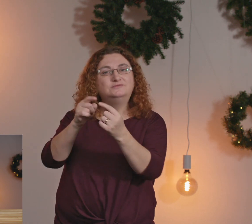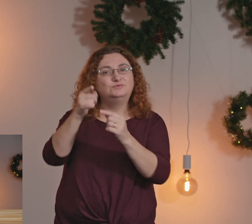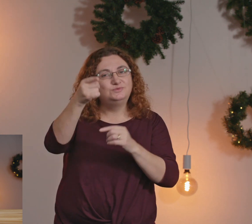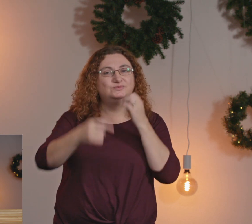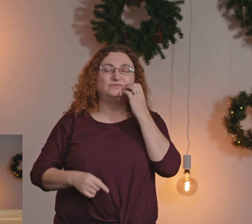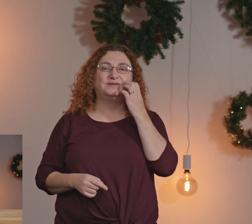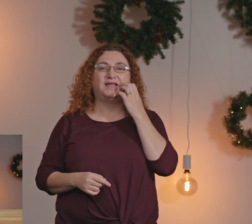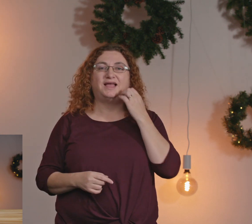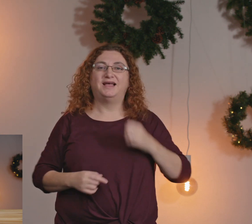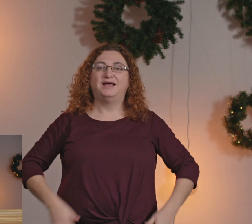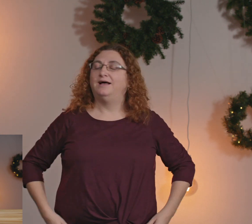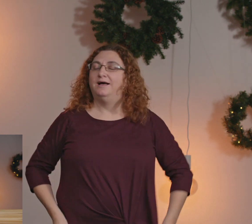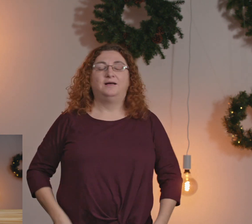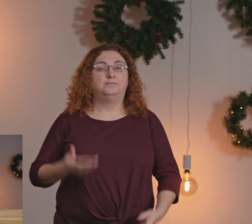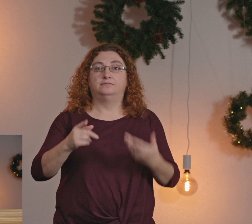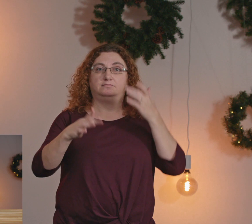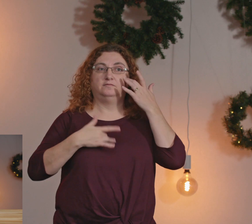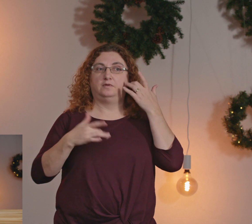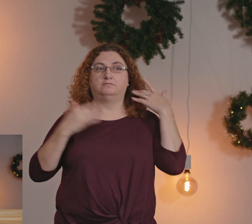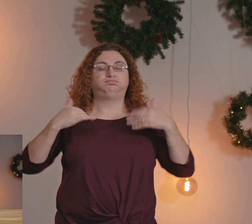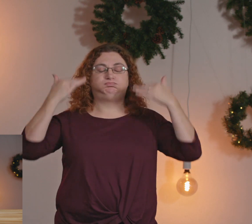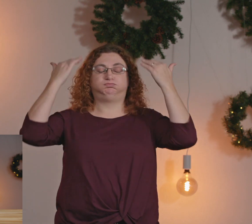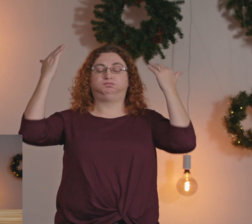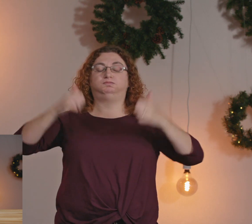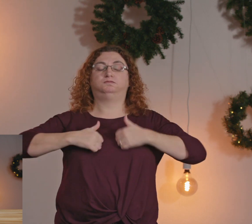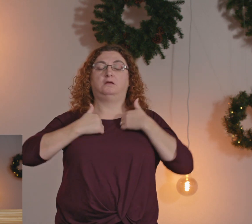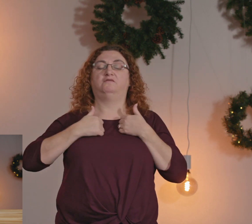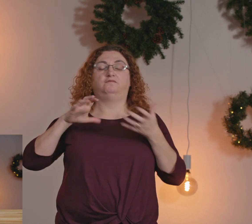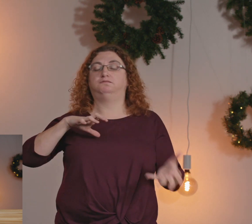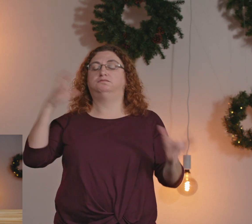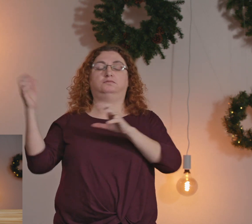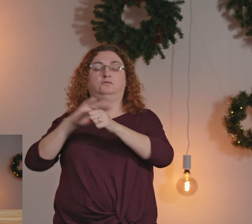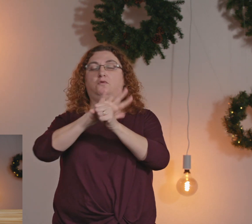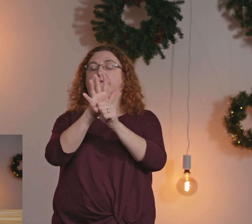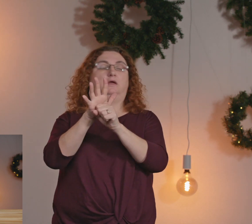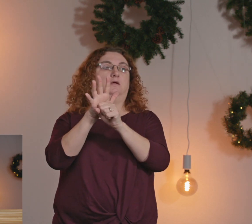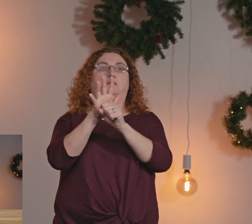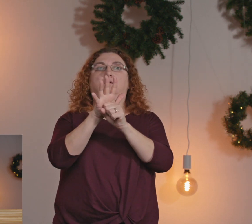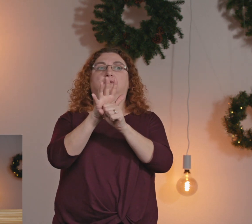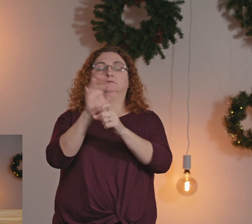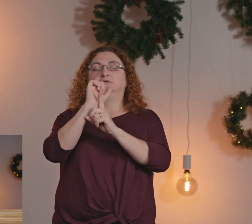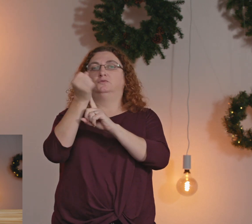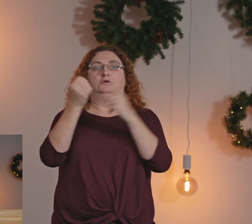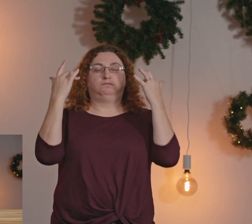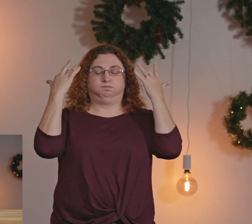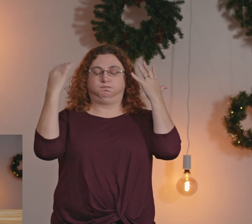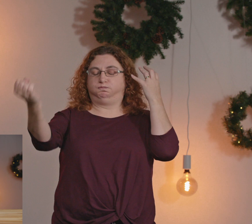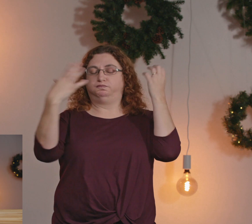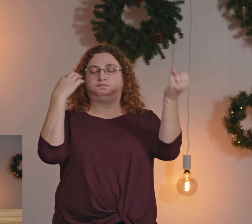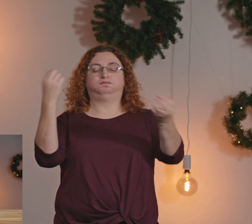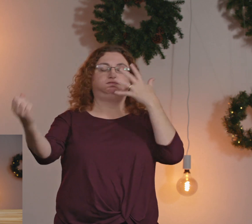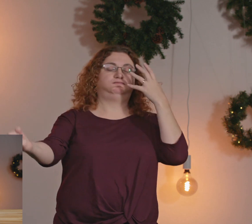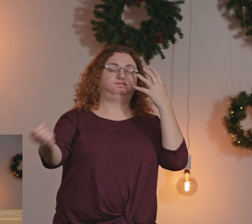Some of us just feel flat overwhelmed by life and COVID and the circumstances that we're in. And every morning